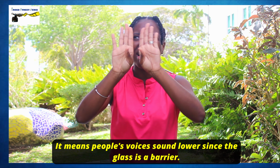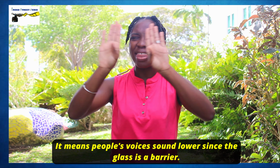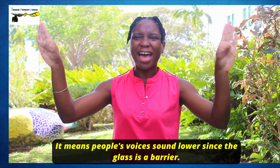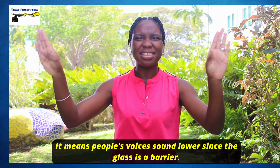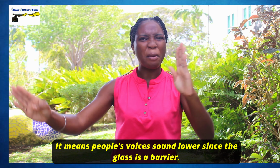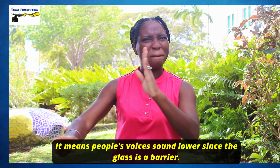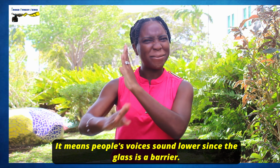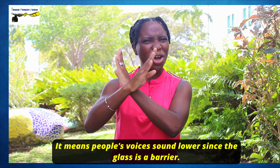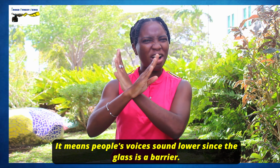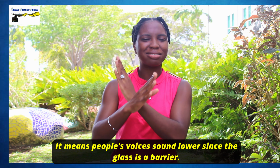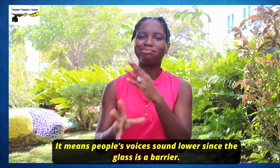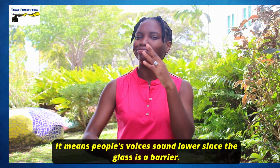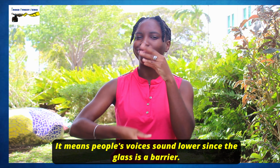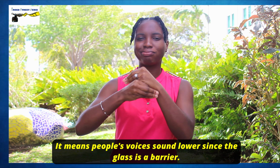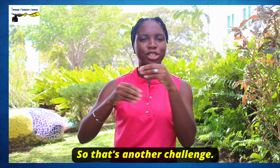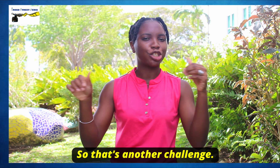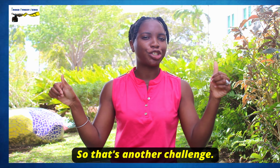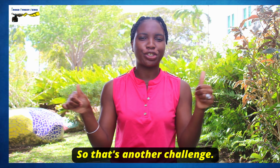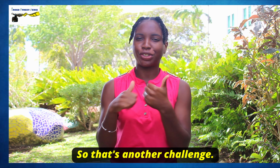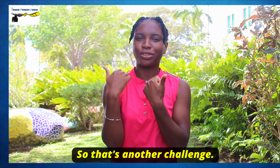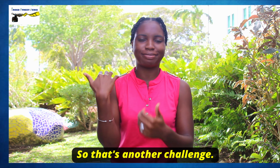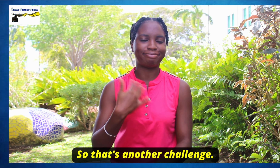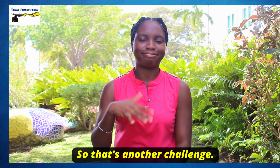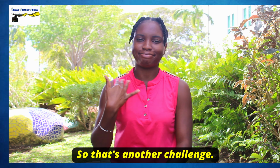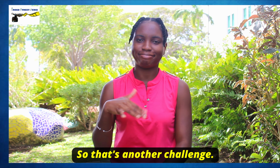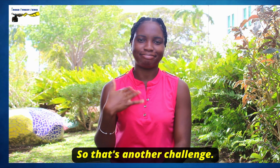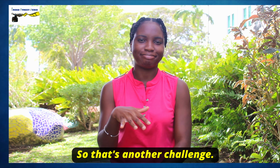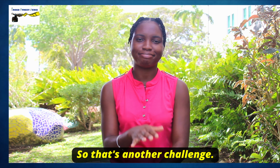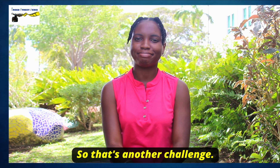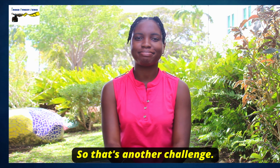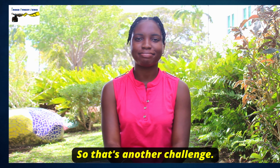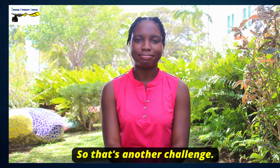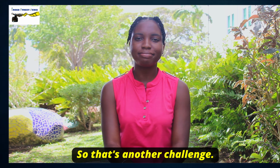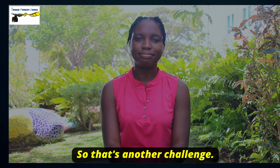barrier. So that's another challenge.